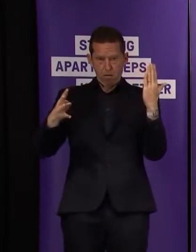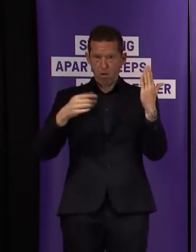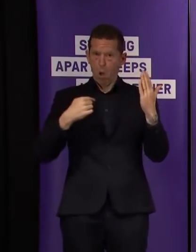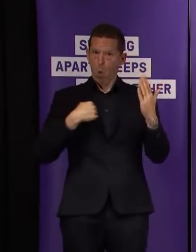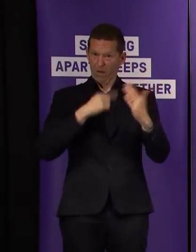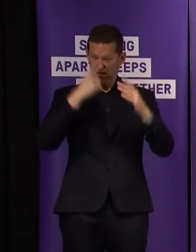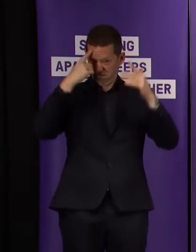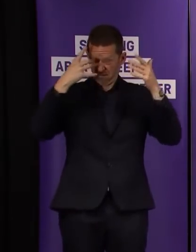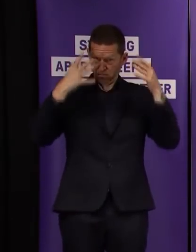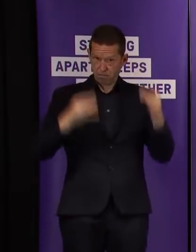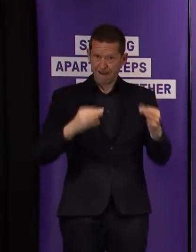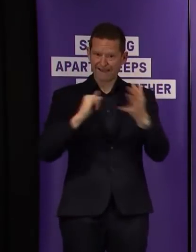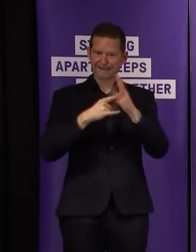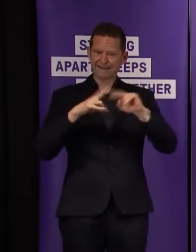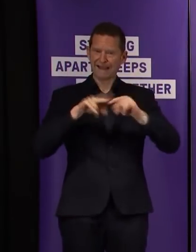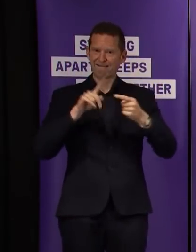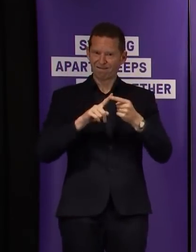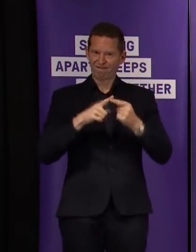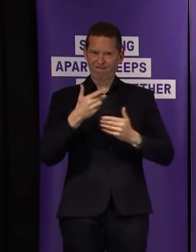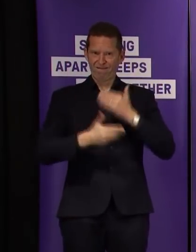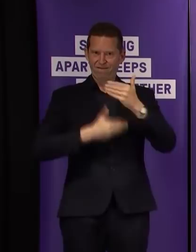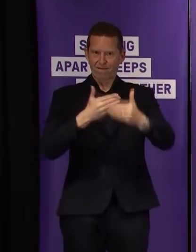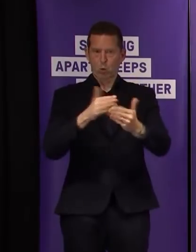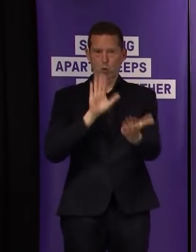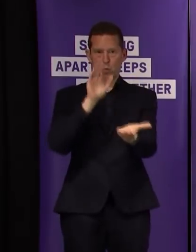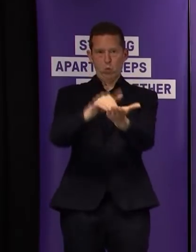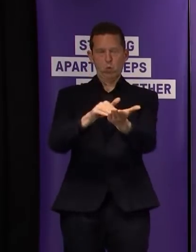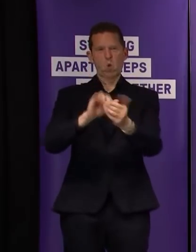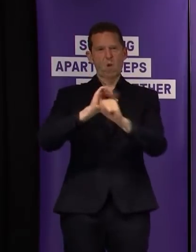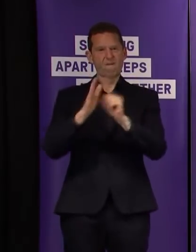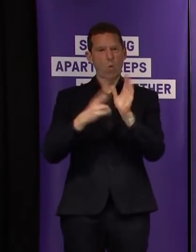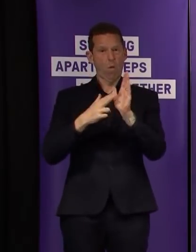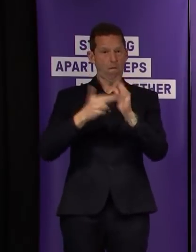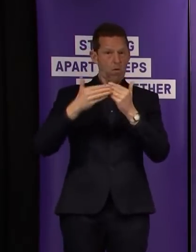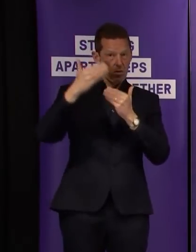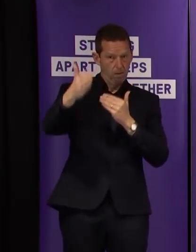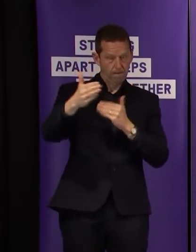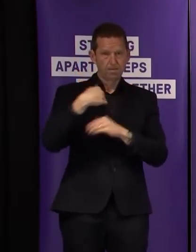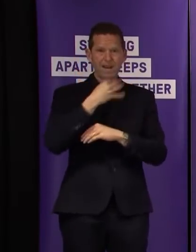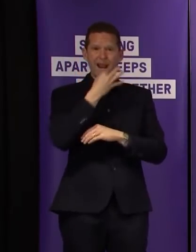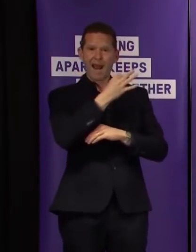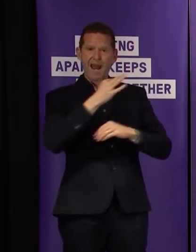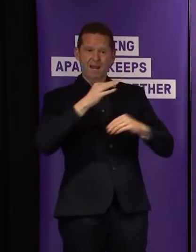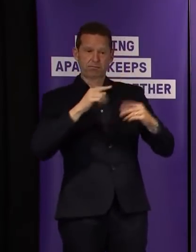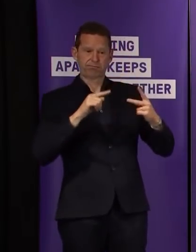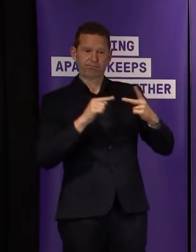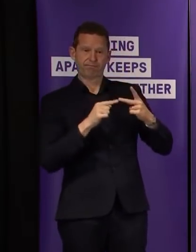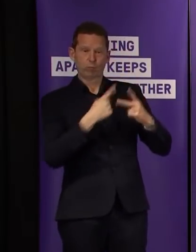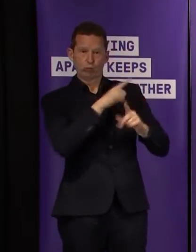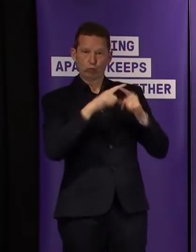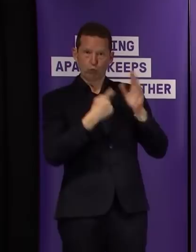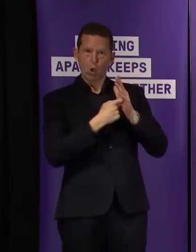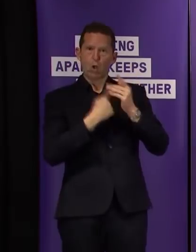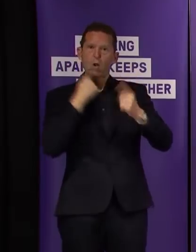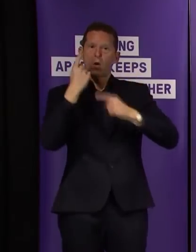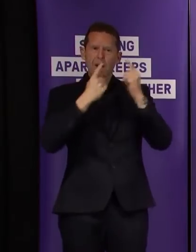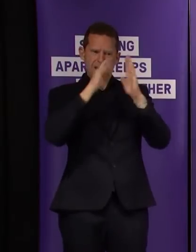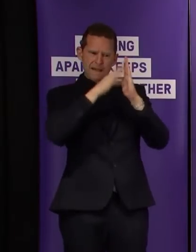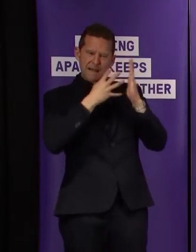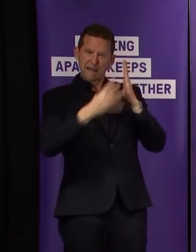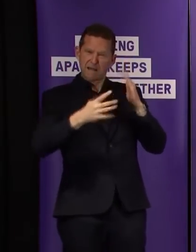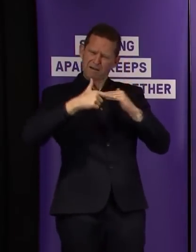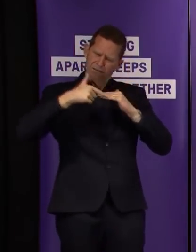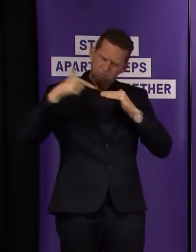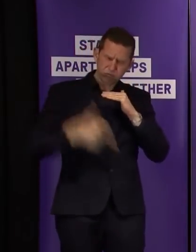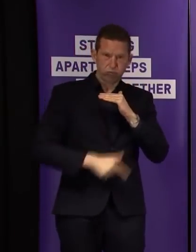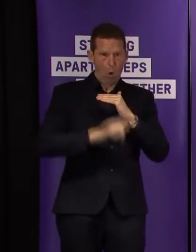steady steps towards a normal, and then I'm going to ask Alan to speak to one of the most comprehensive modelling exercises that we